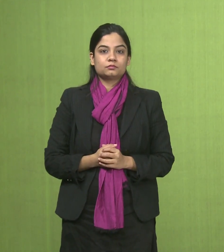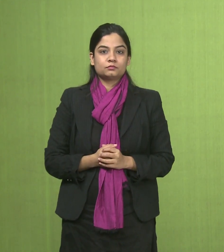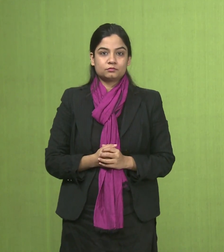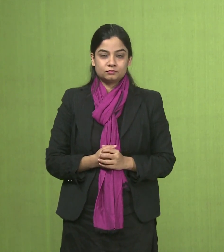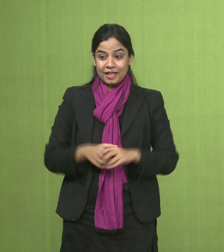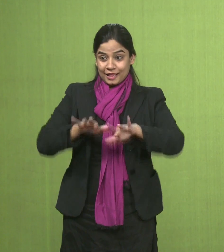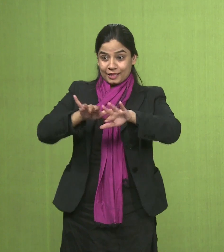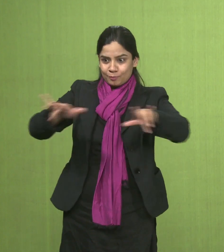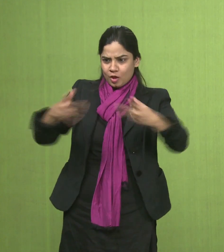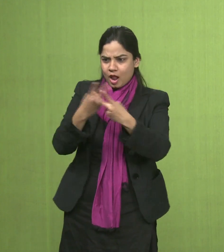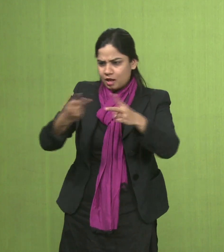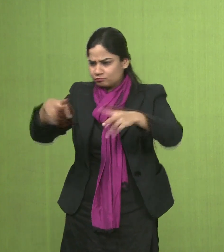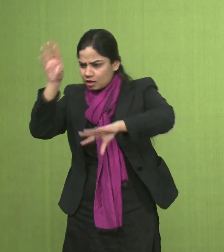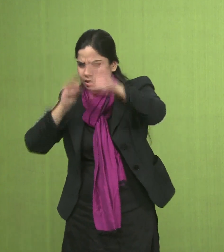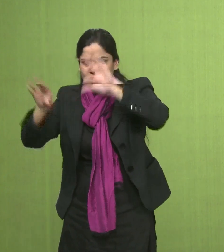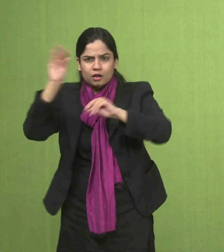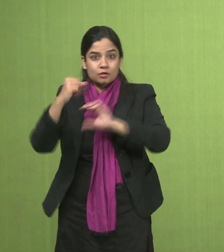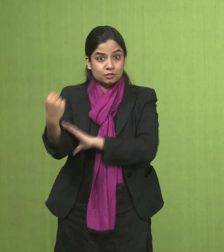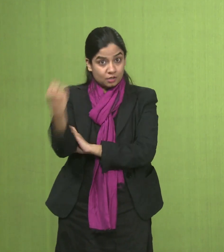Right to computer education.